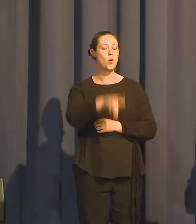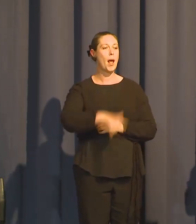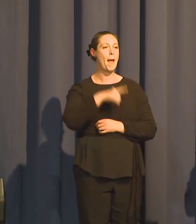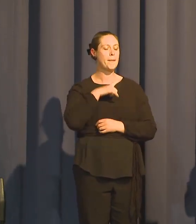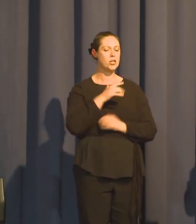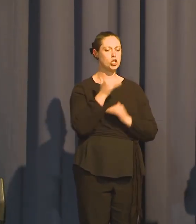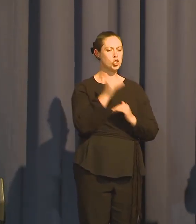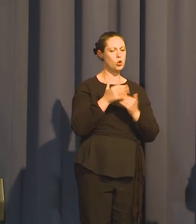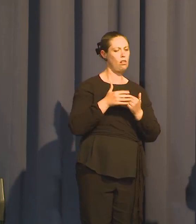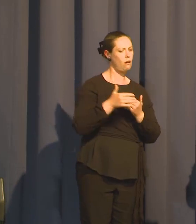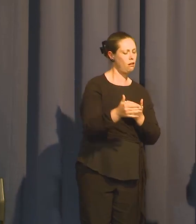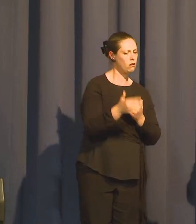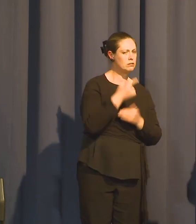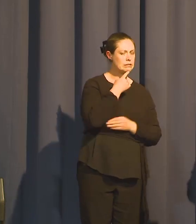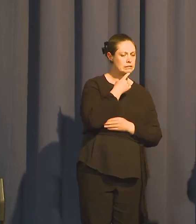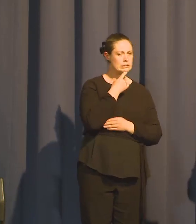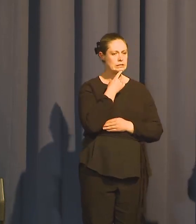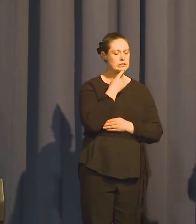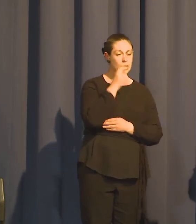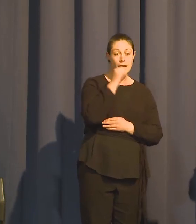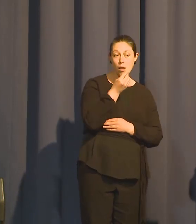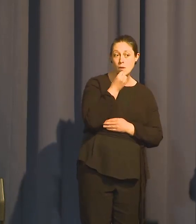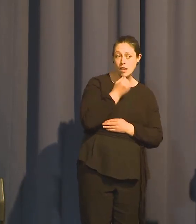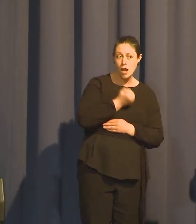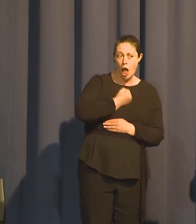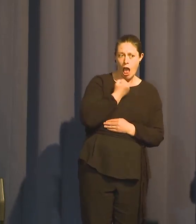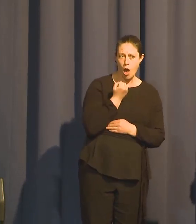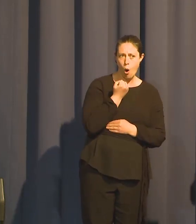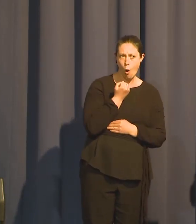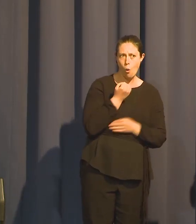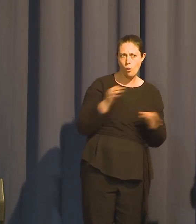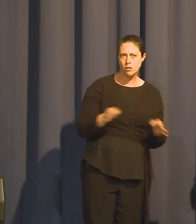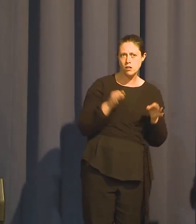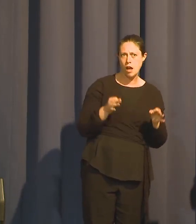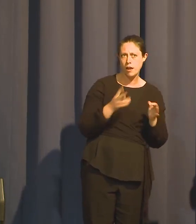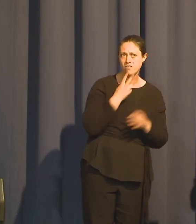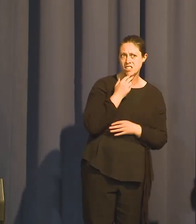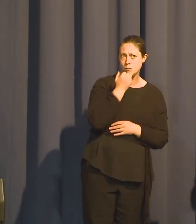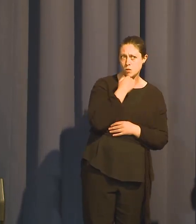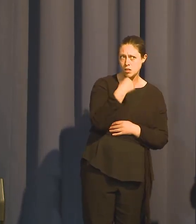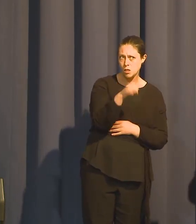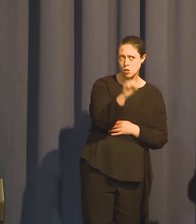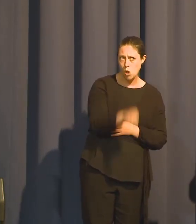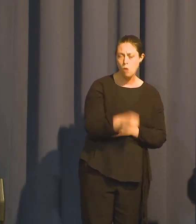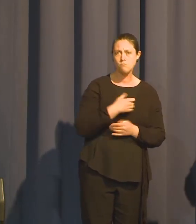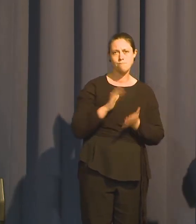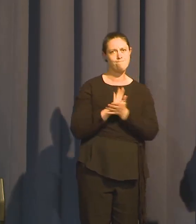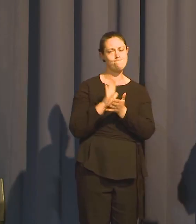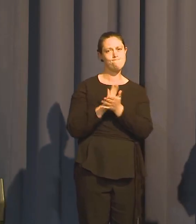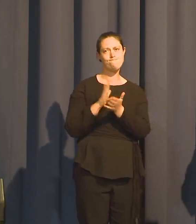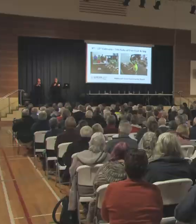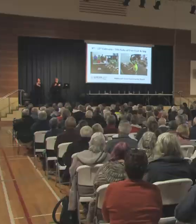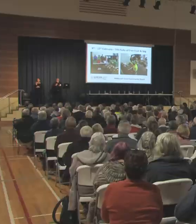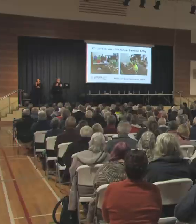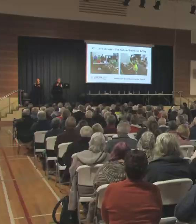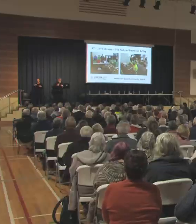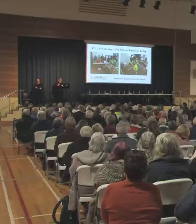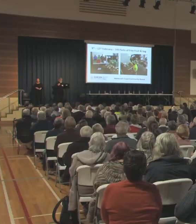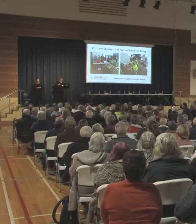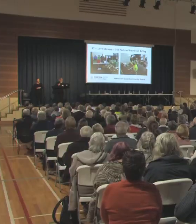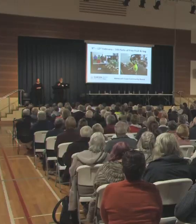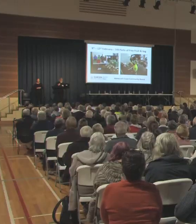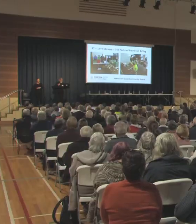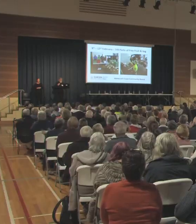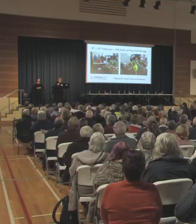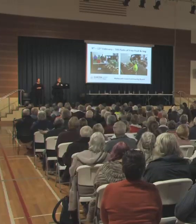short period of uncertainty about eating homegrown vegetables. And I think those fellows need a clap.